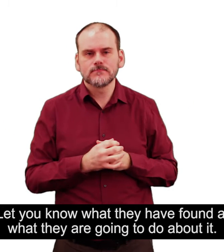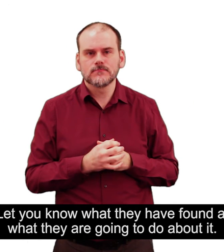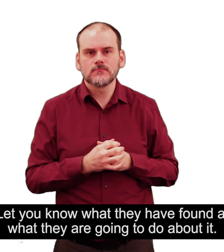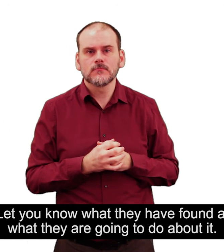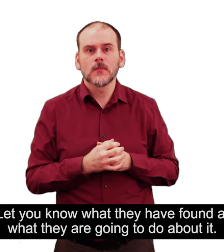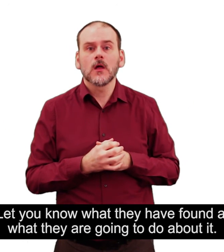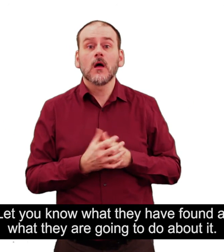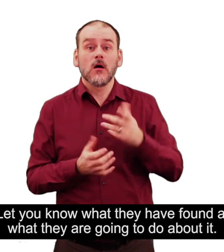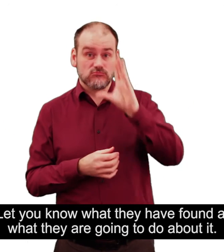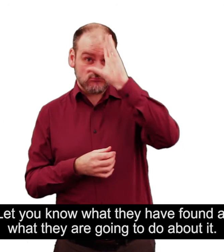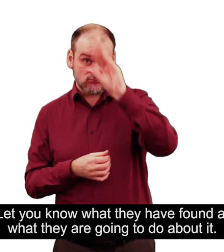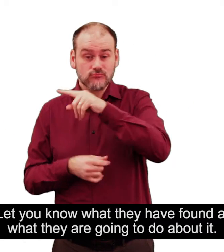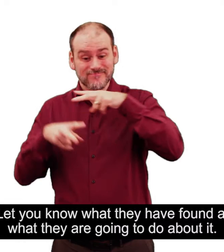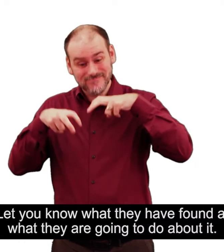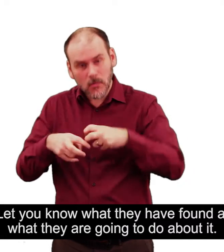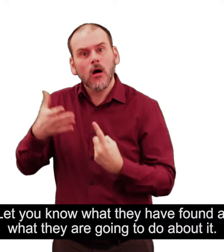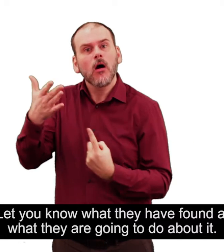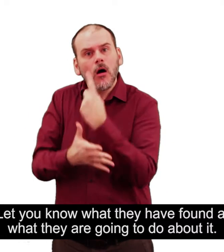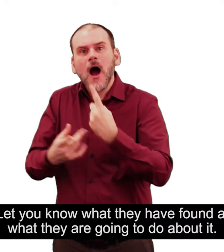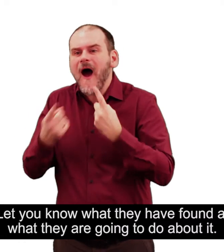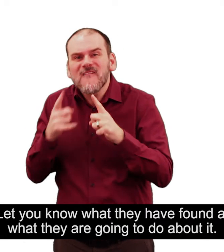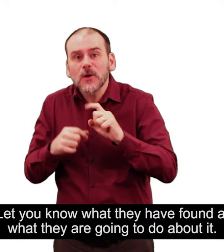Let you know what they have found and what they are going to do about it.